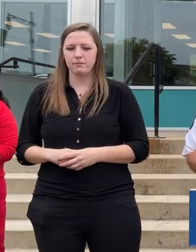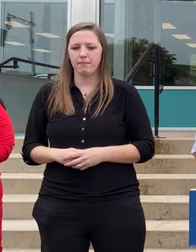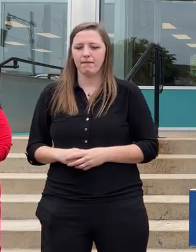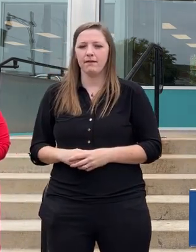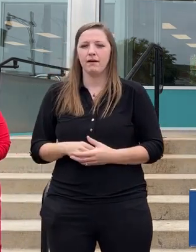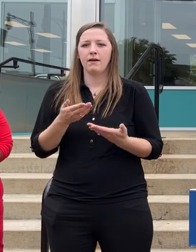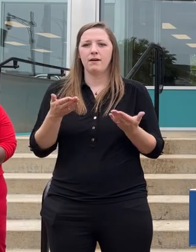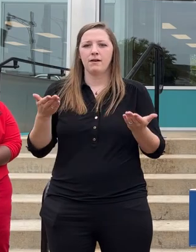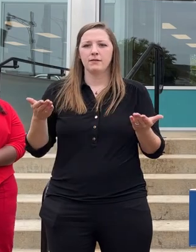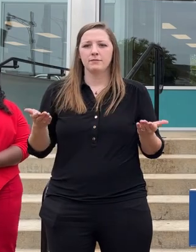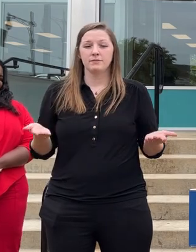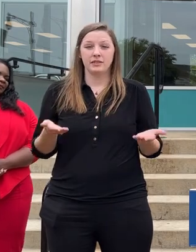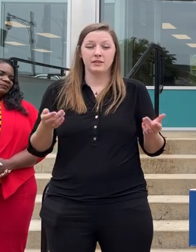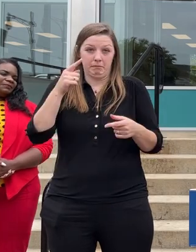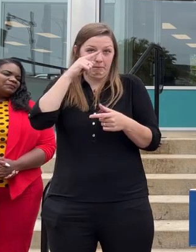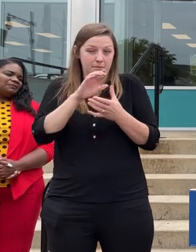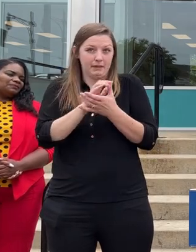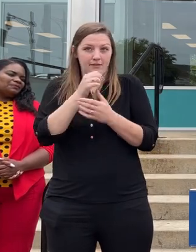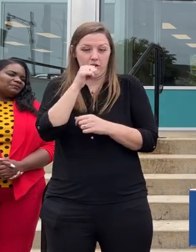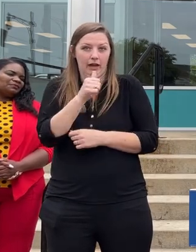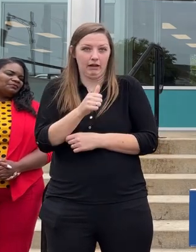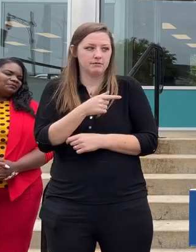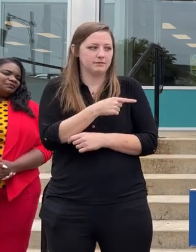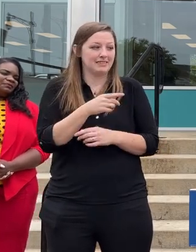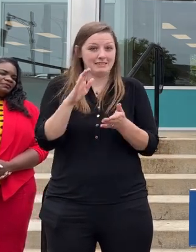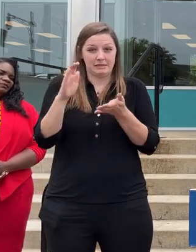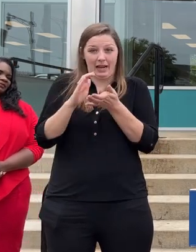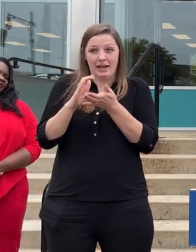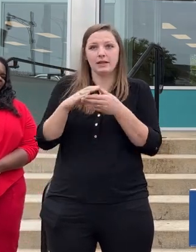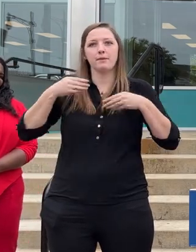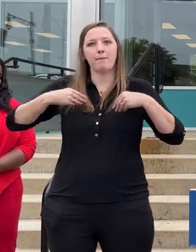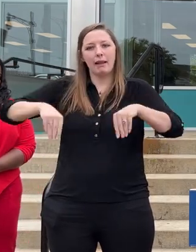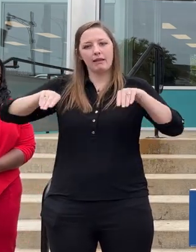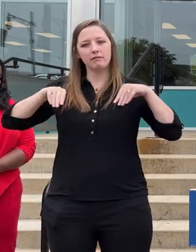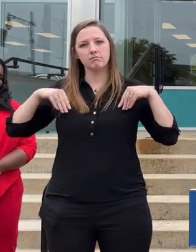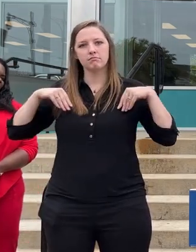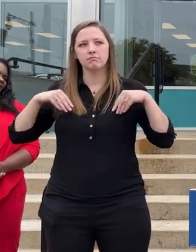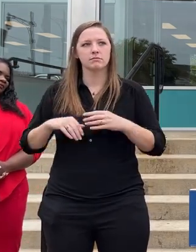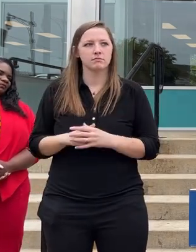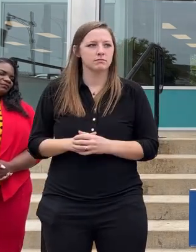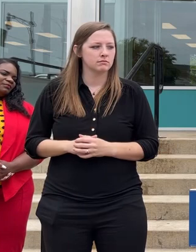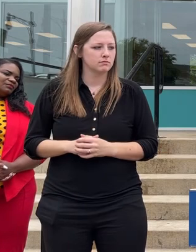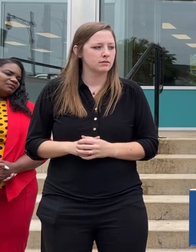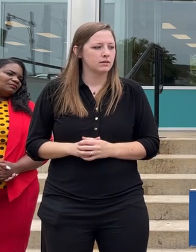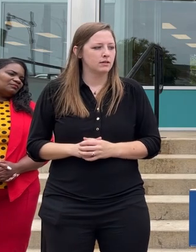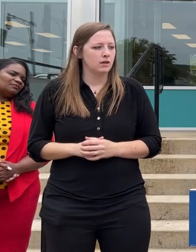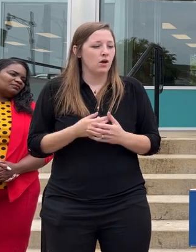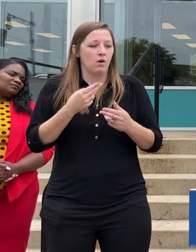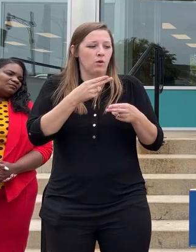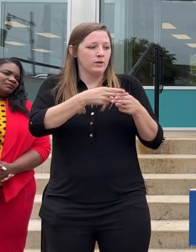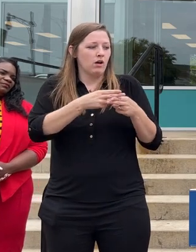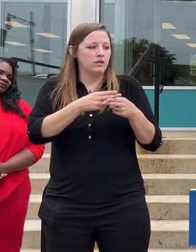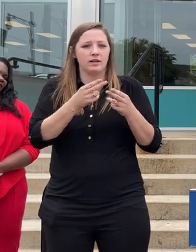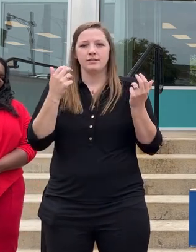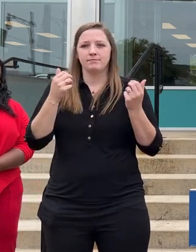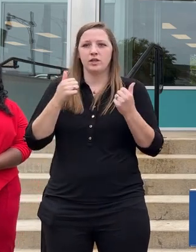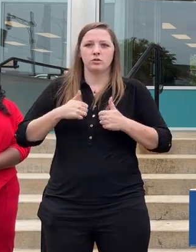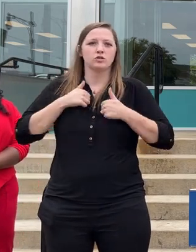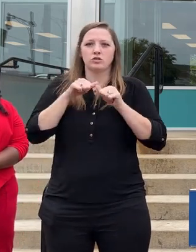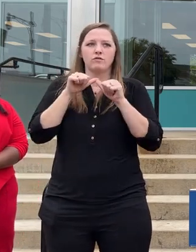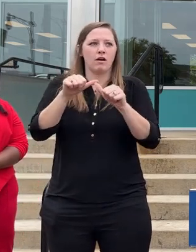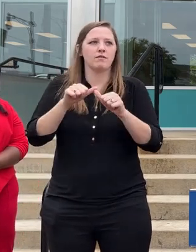And here, believe it or not, in this tiny little package is actually a blanket. It's what we call a survival rescue